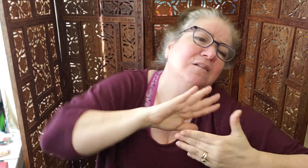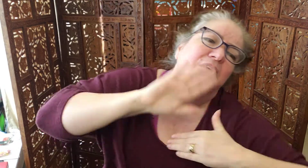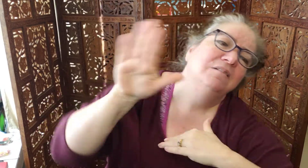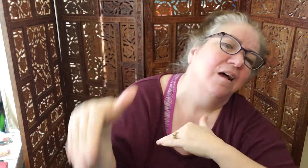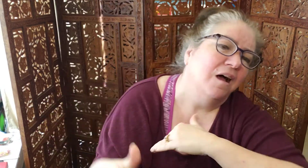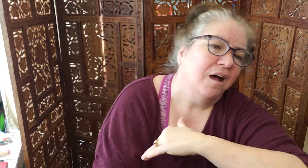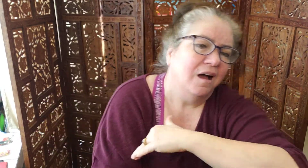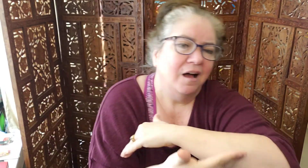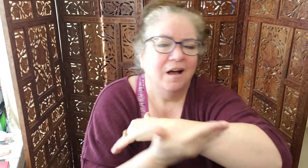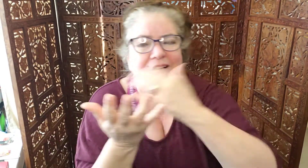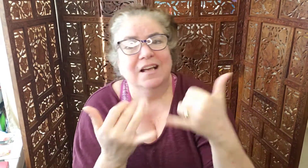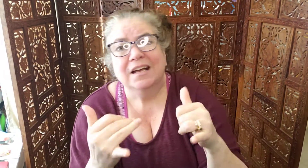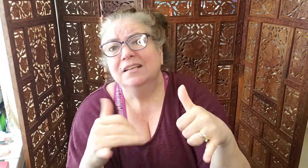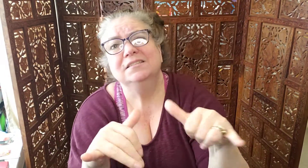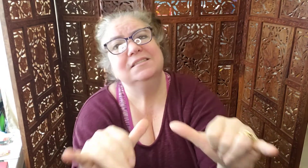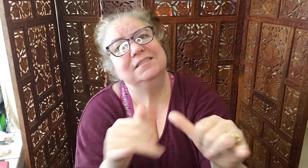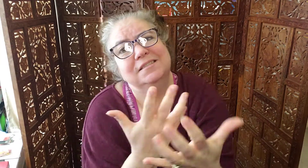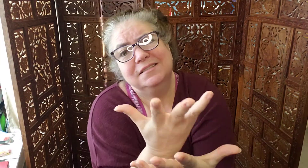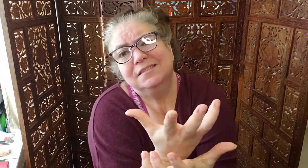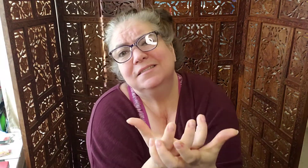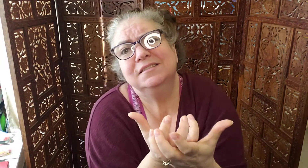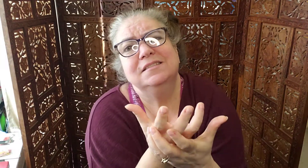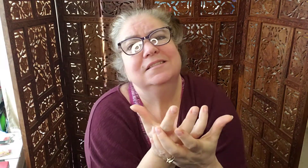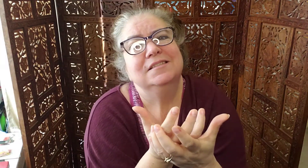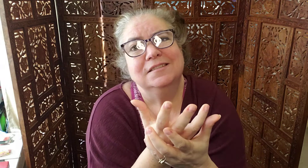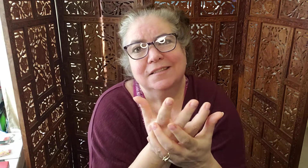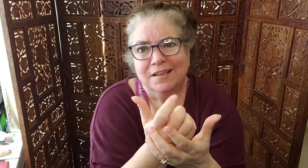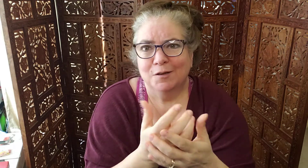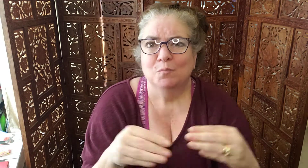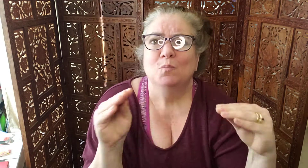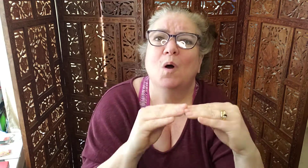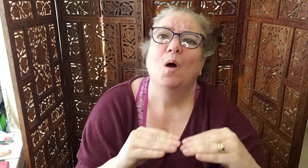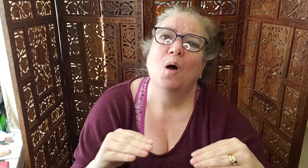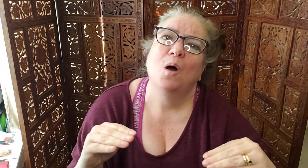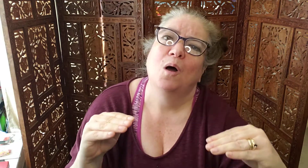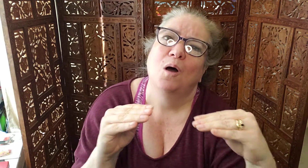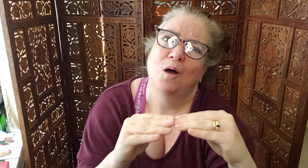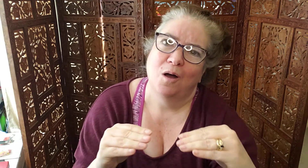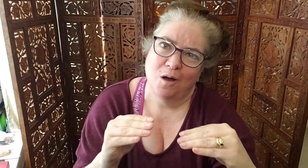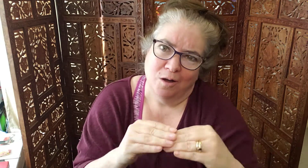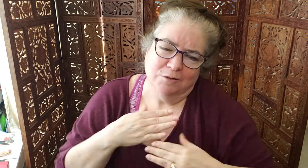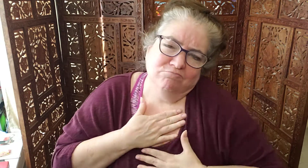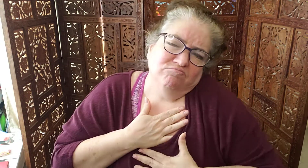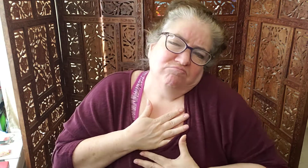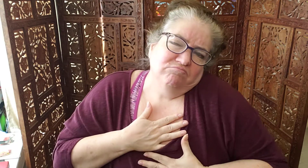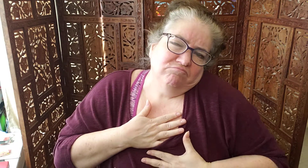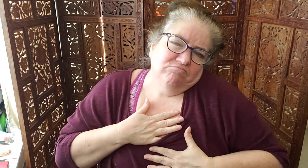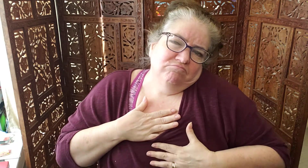all night, and still have begged for